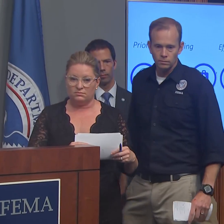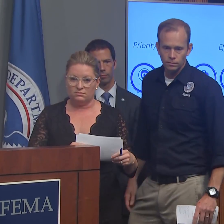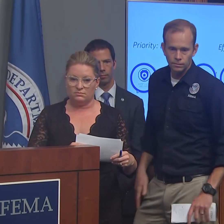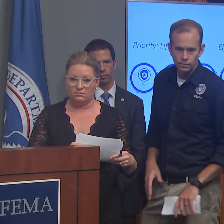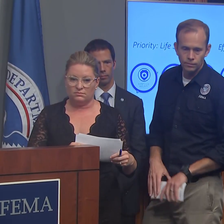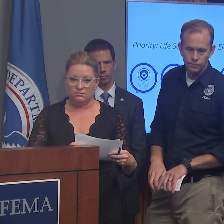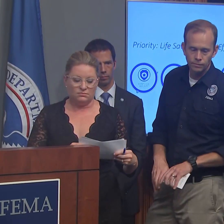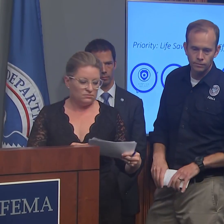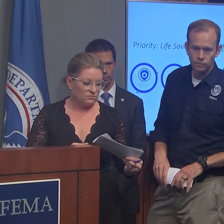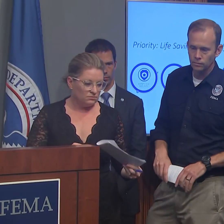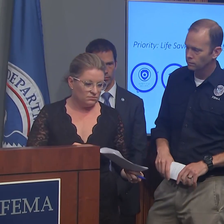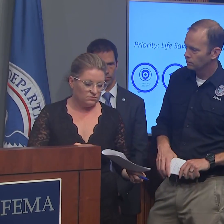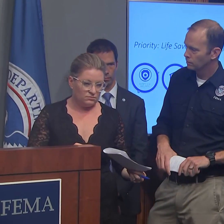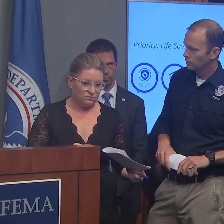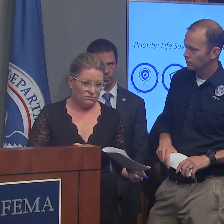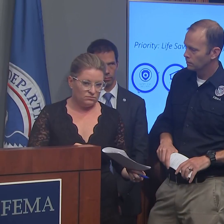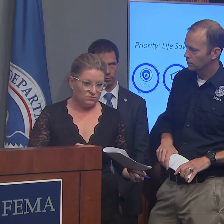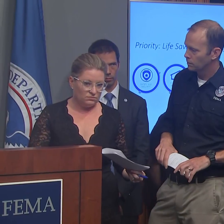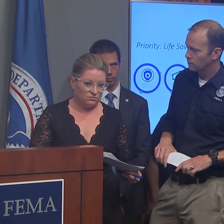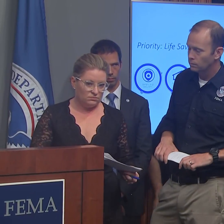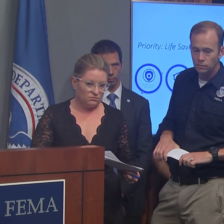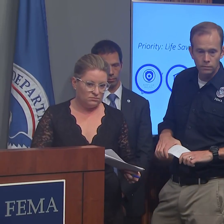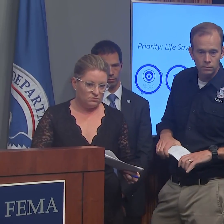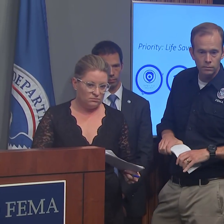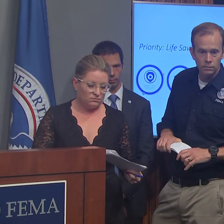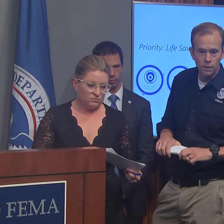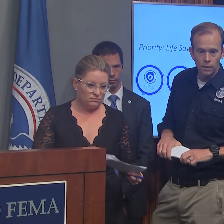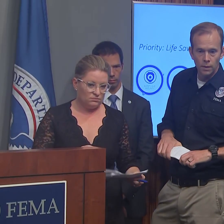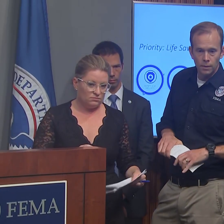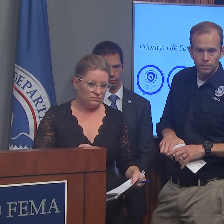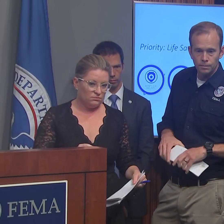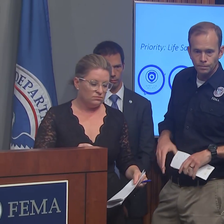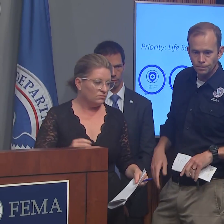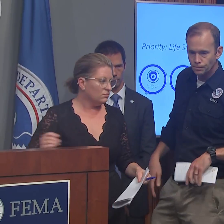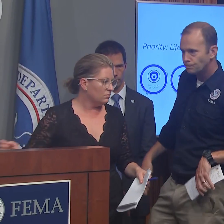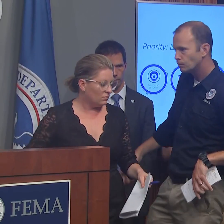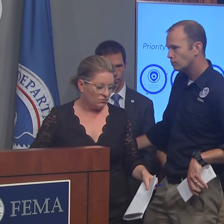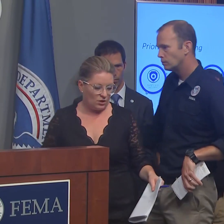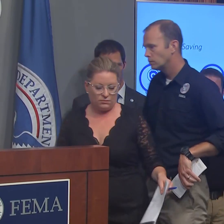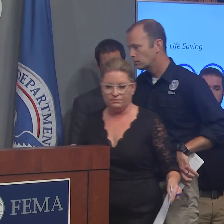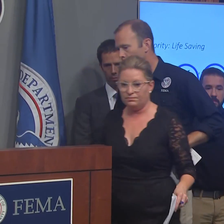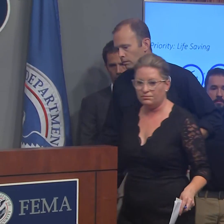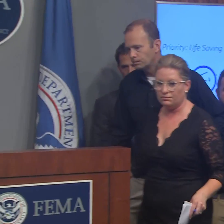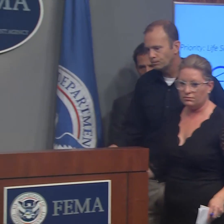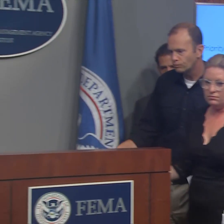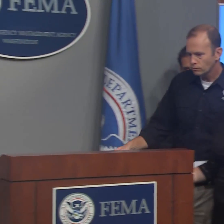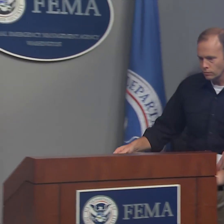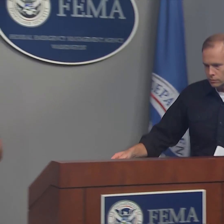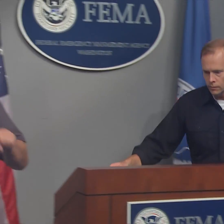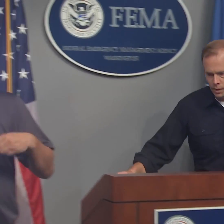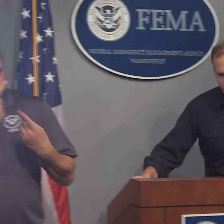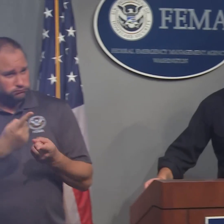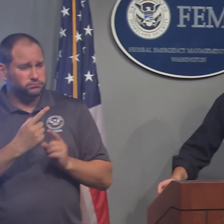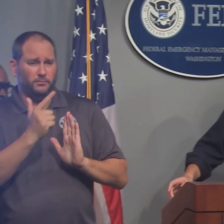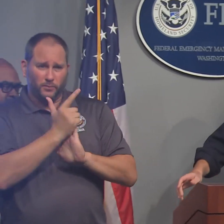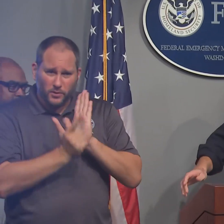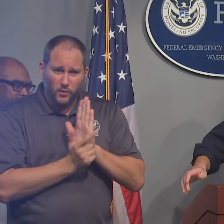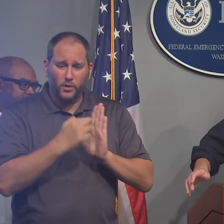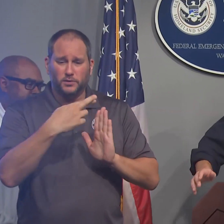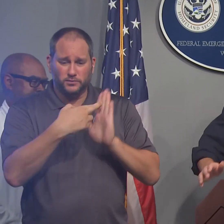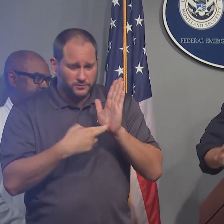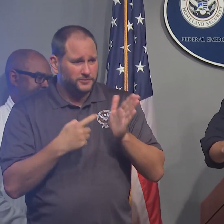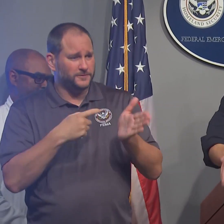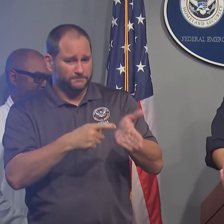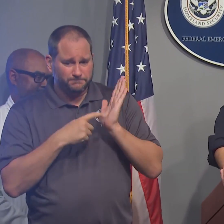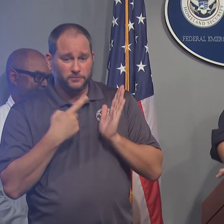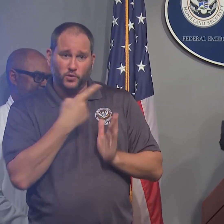on the record since you brought it up. Do you feel confident that all of the laws and statutes were followed for the government use?